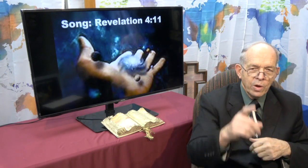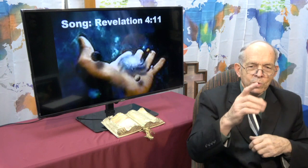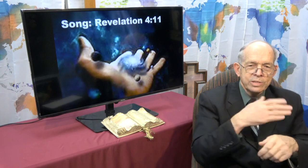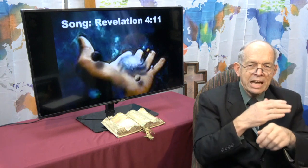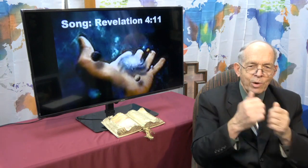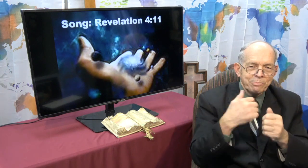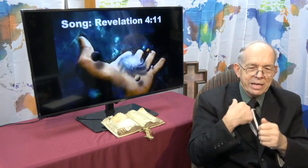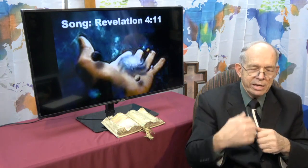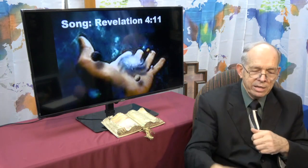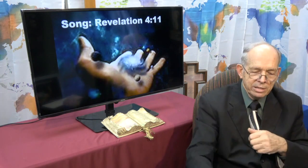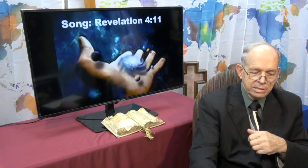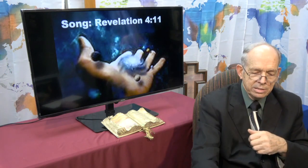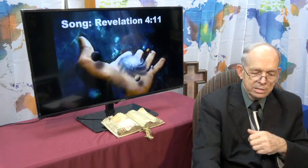You stay with me.